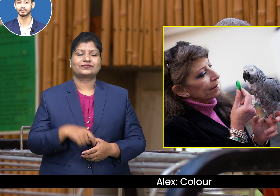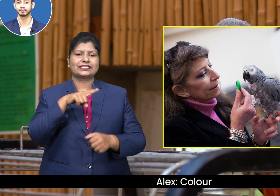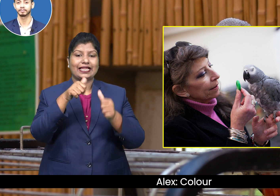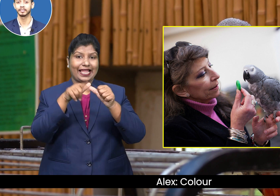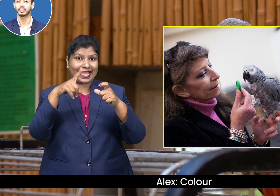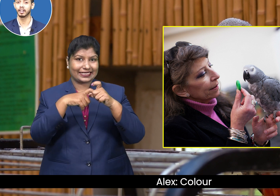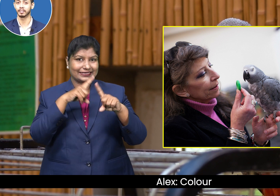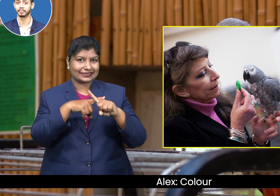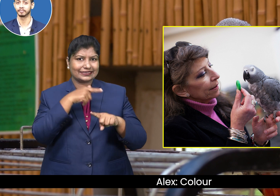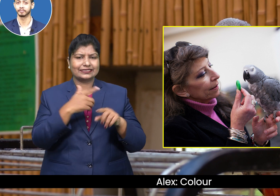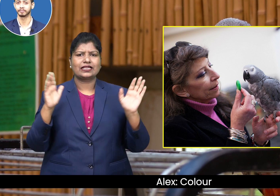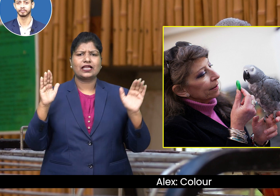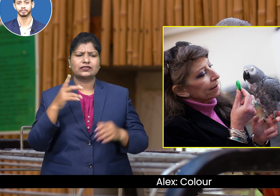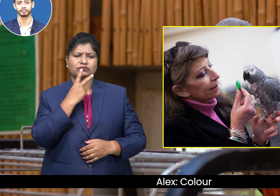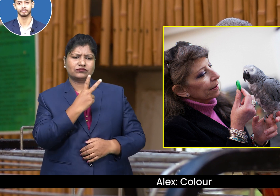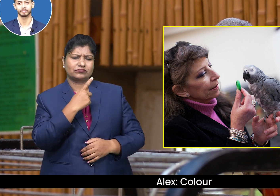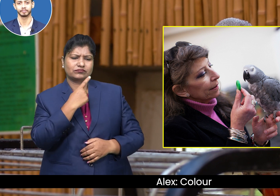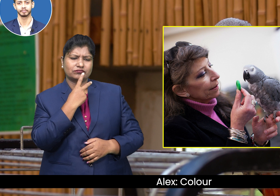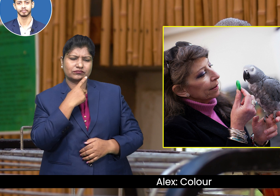Alex, color.